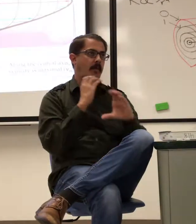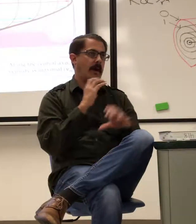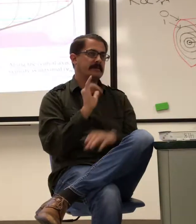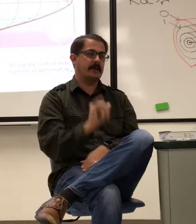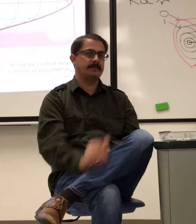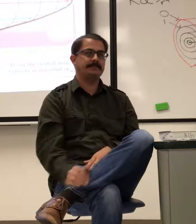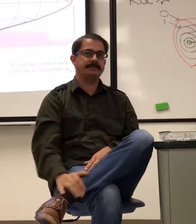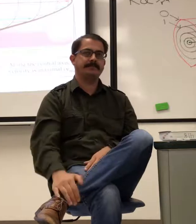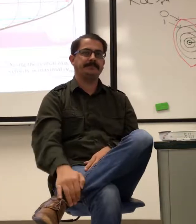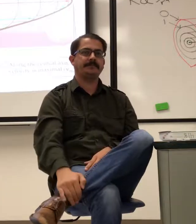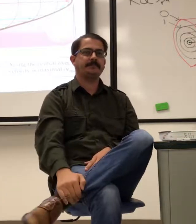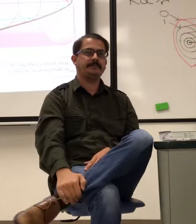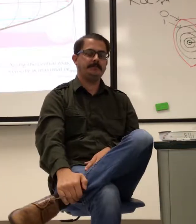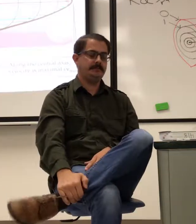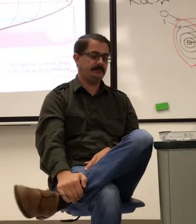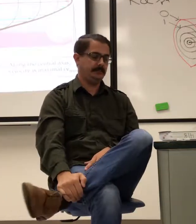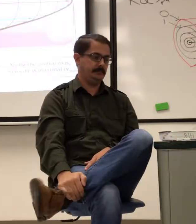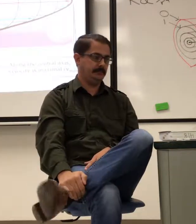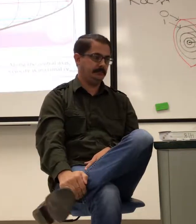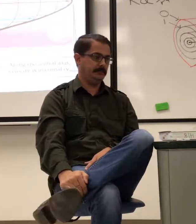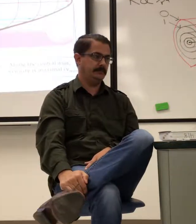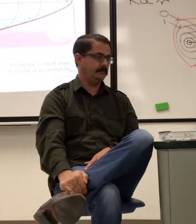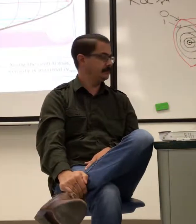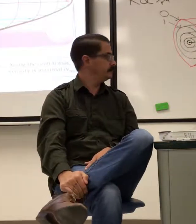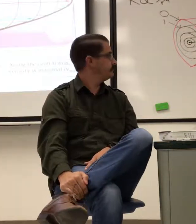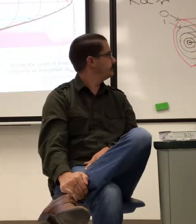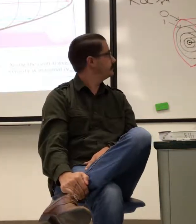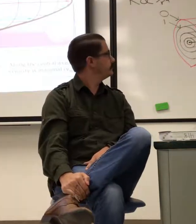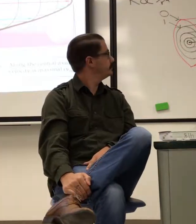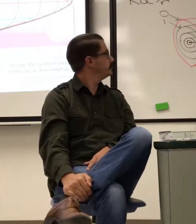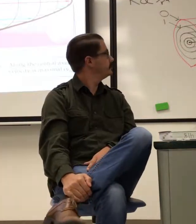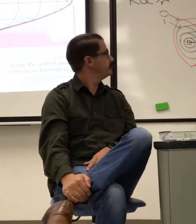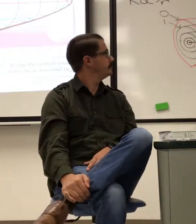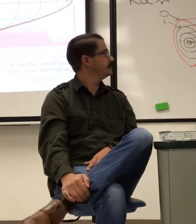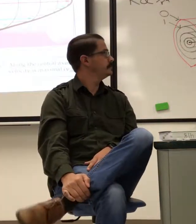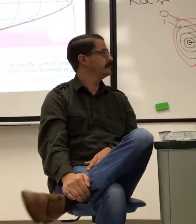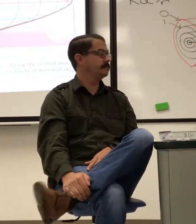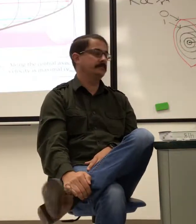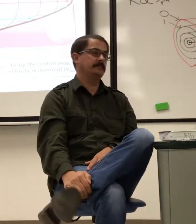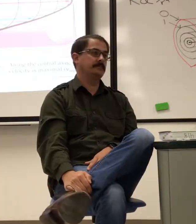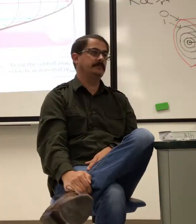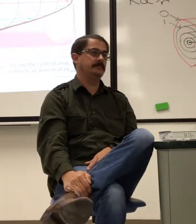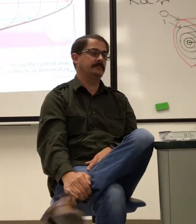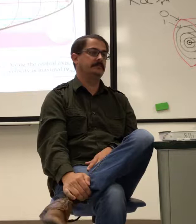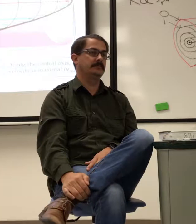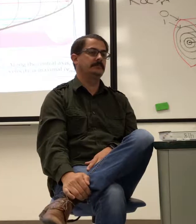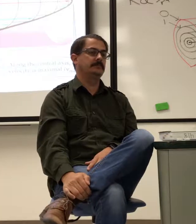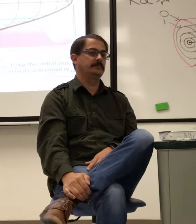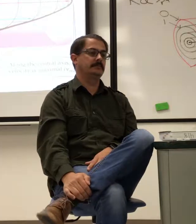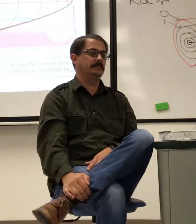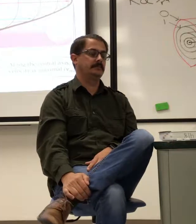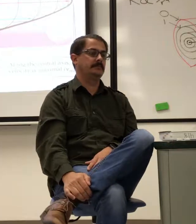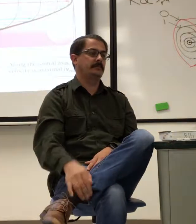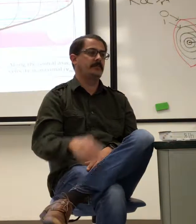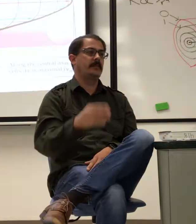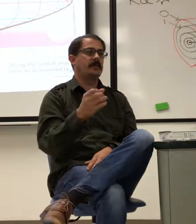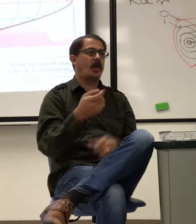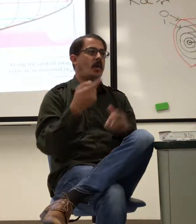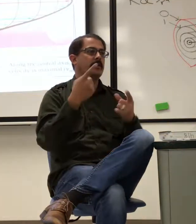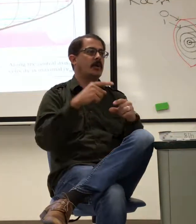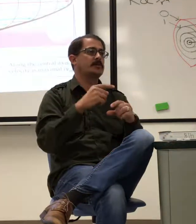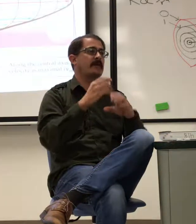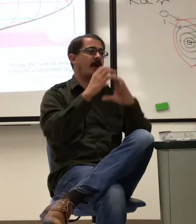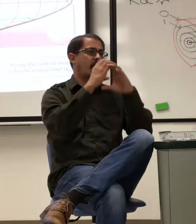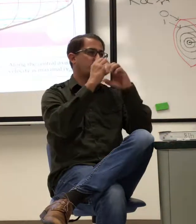kind of shape there. And so in terms of constriction and